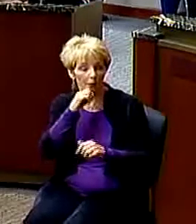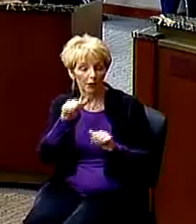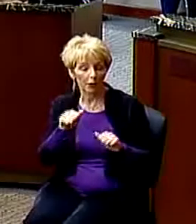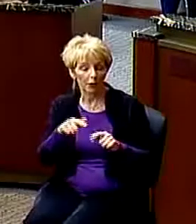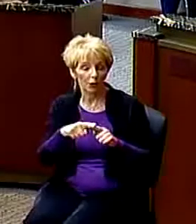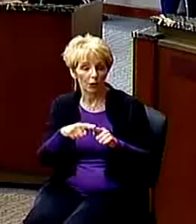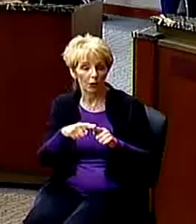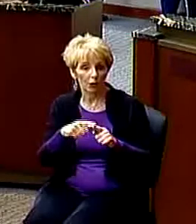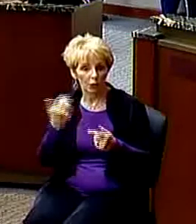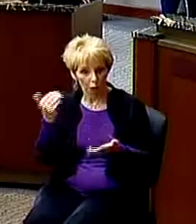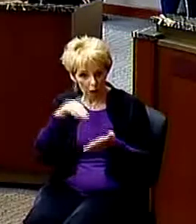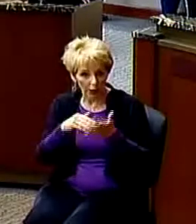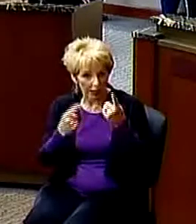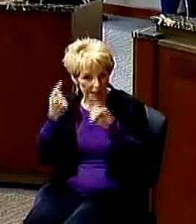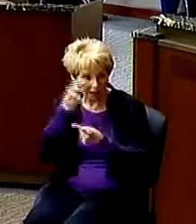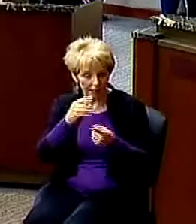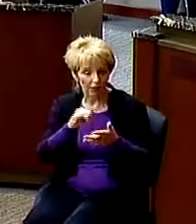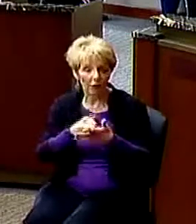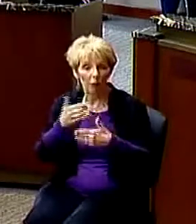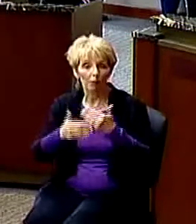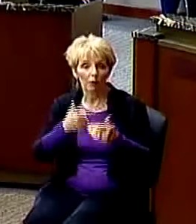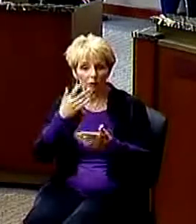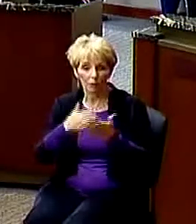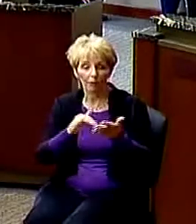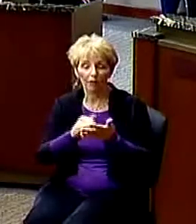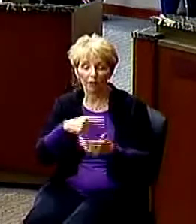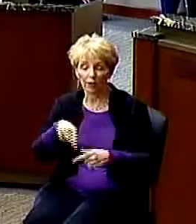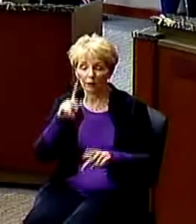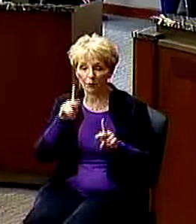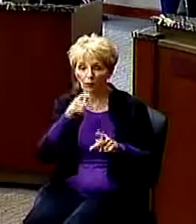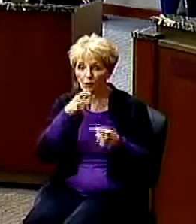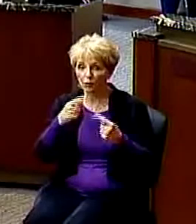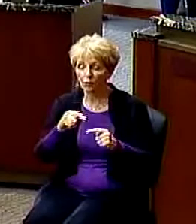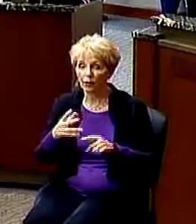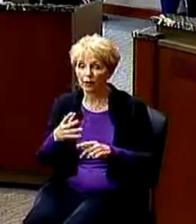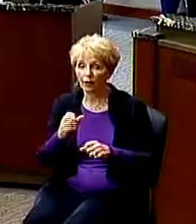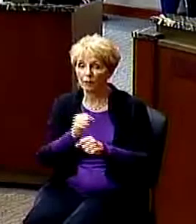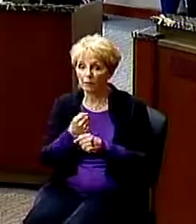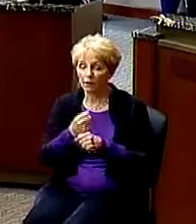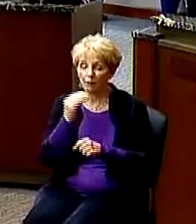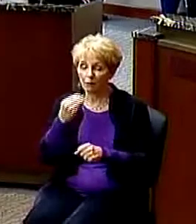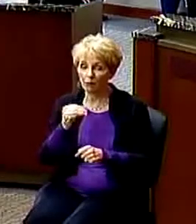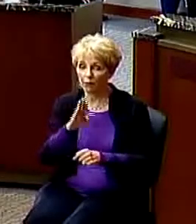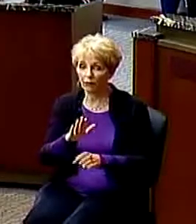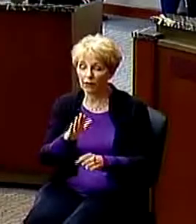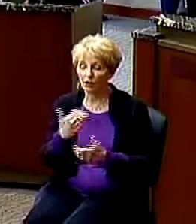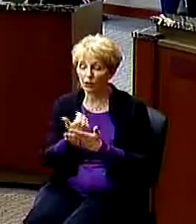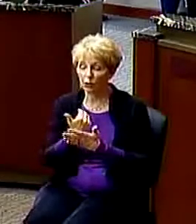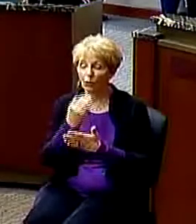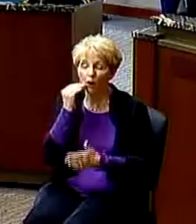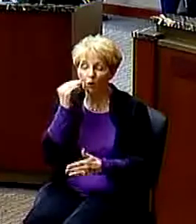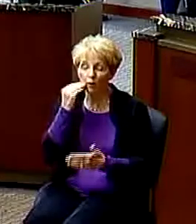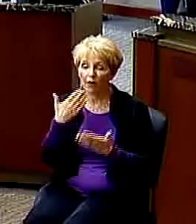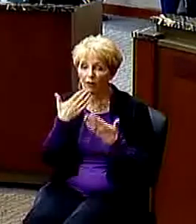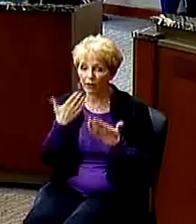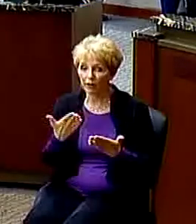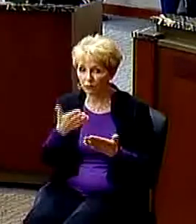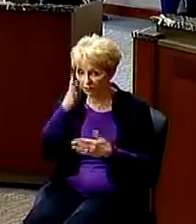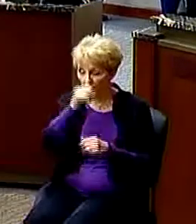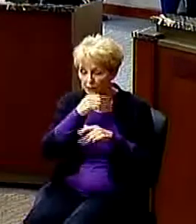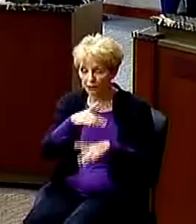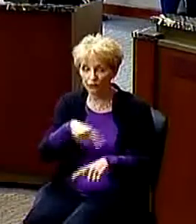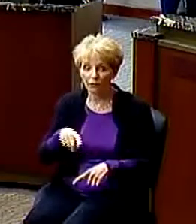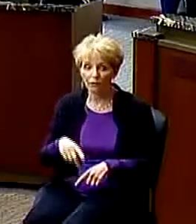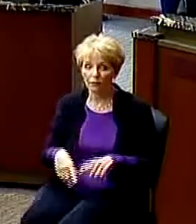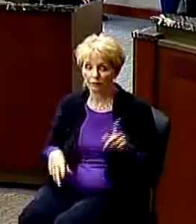to reconsider maybe the process for some of these people that are trying to make Morganton their new home. Thank you, and God bless you.